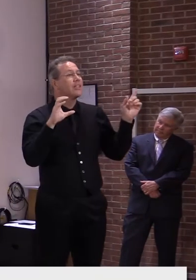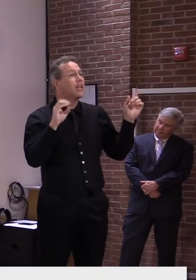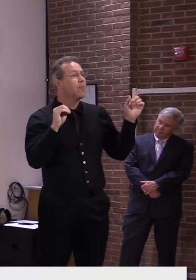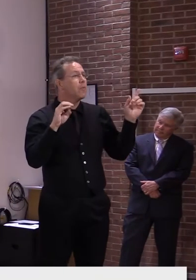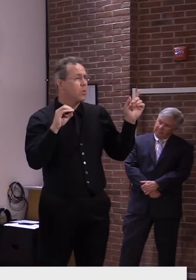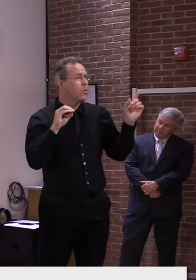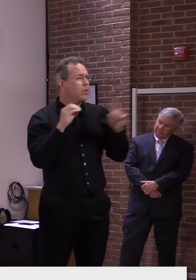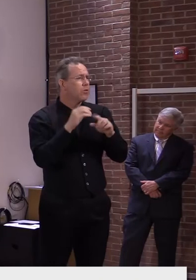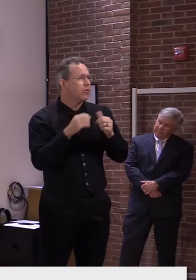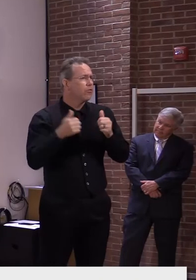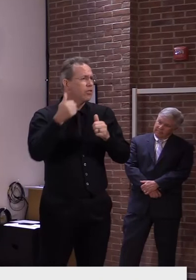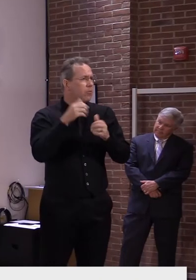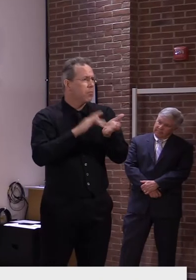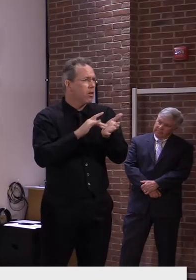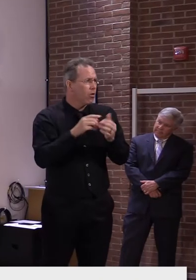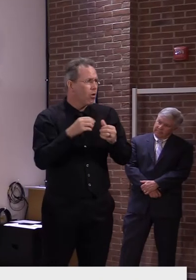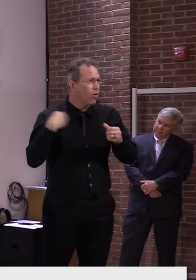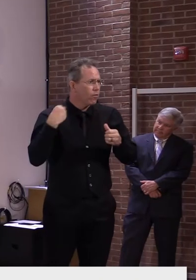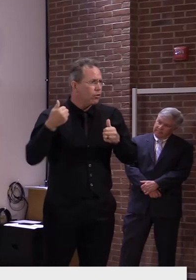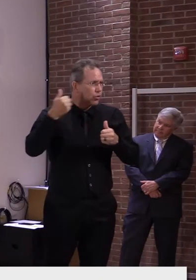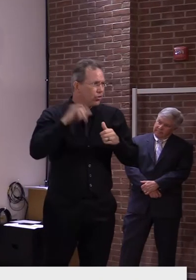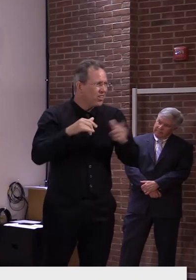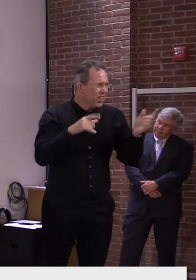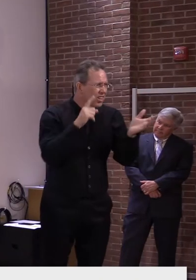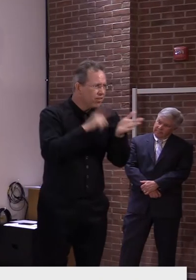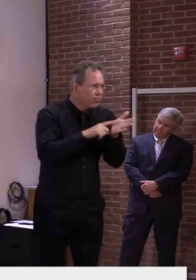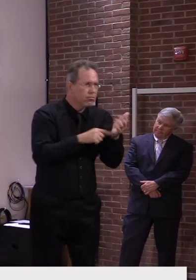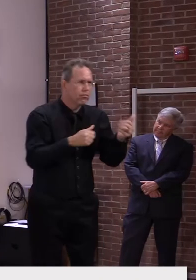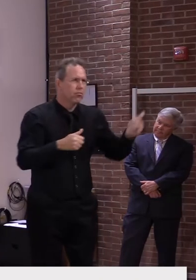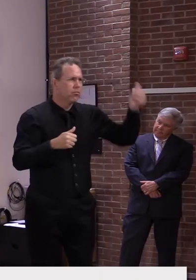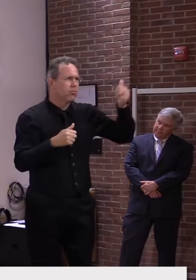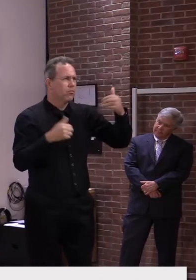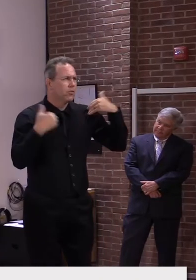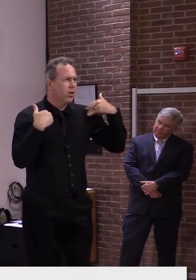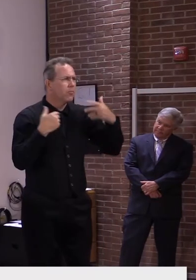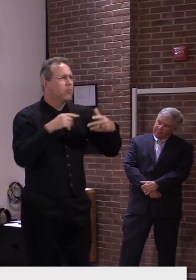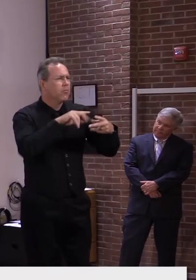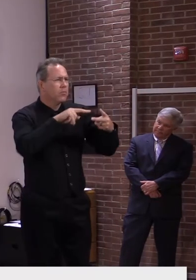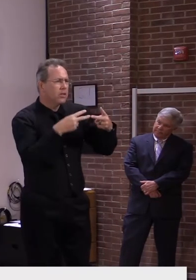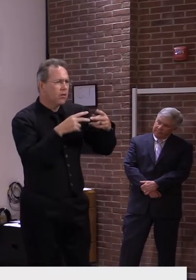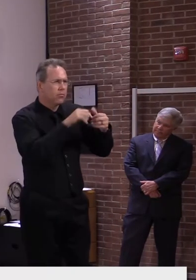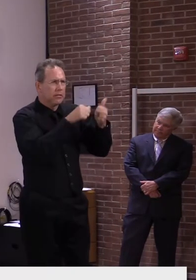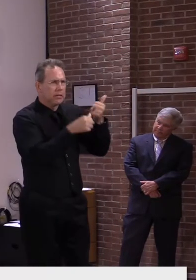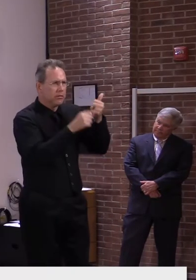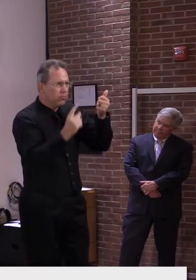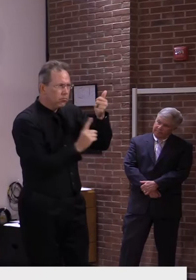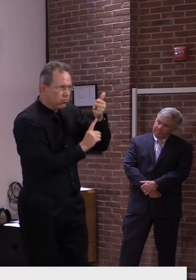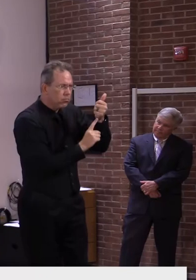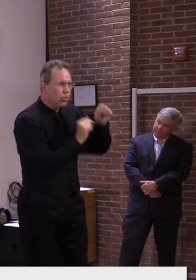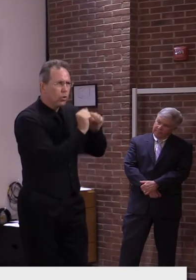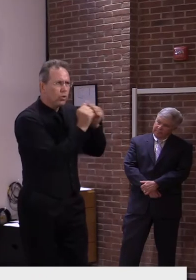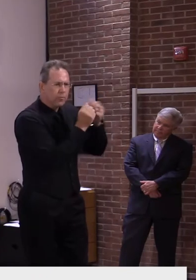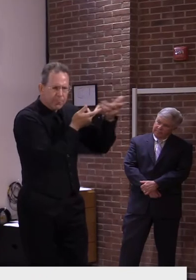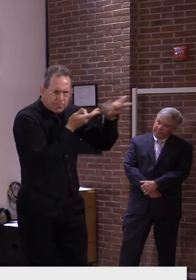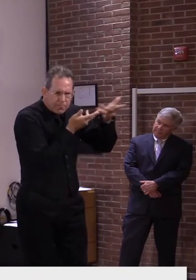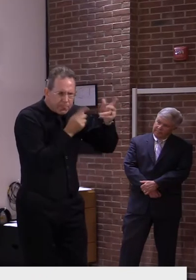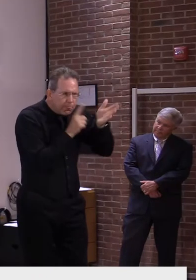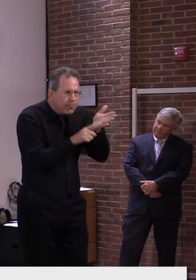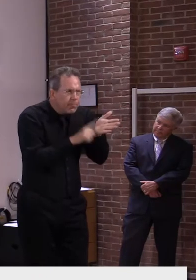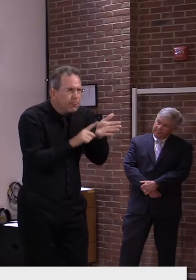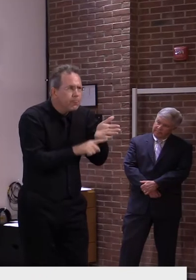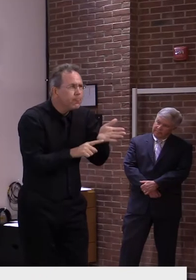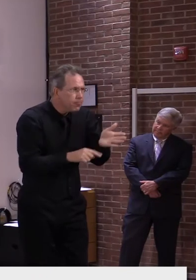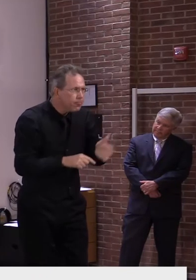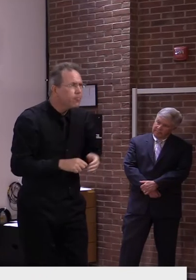and another medical examiner, Dr. Bundock. And then there are assistant medical examiners in